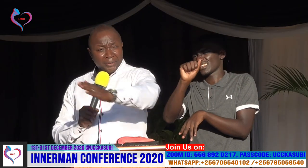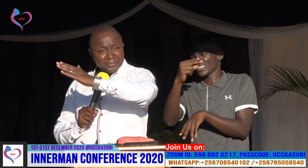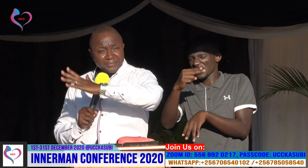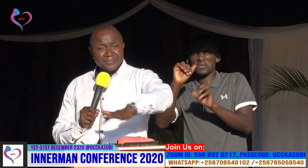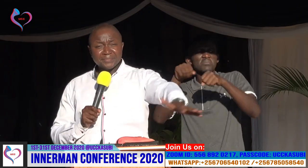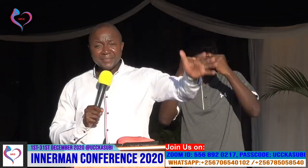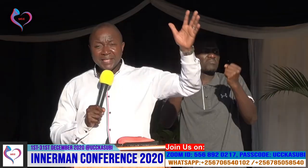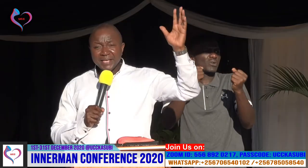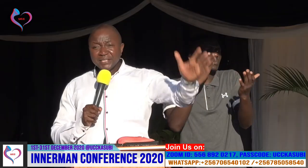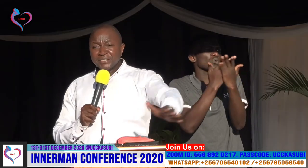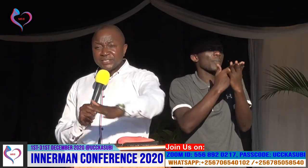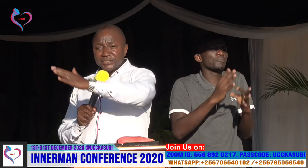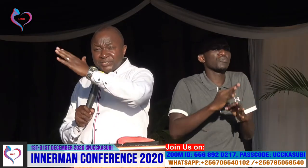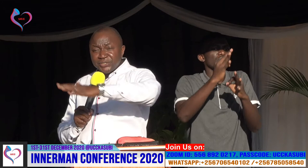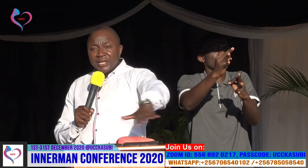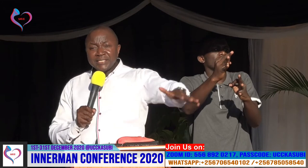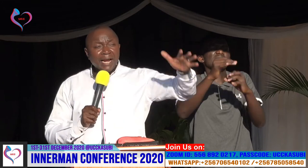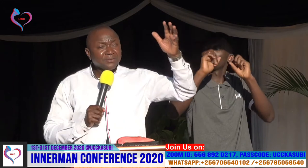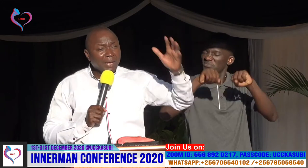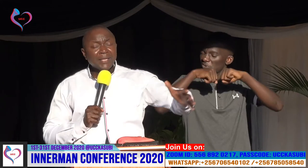Ezekiel, you can't even pray to be